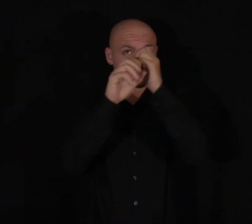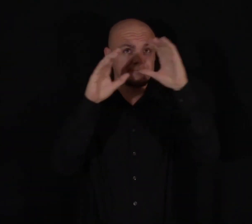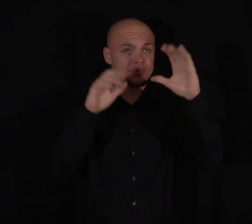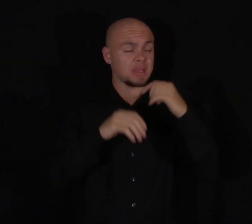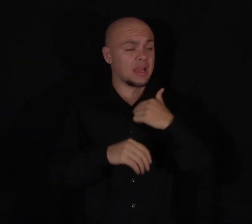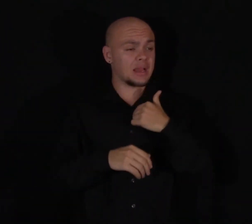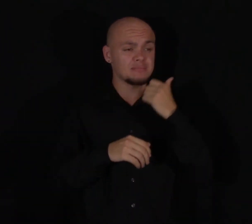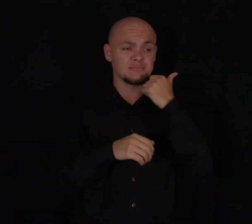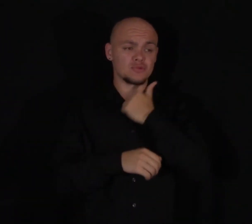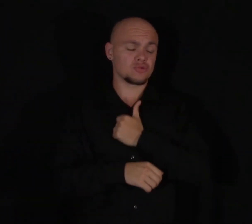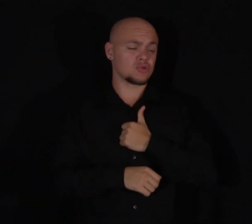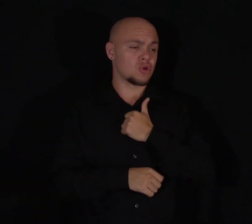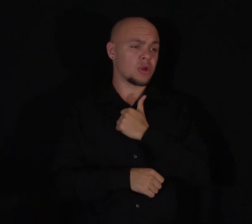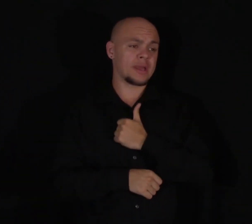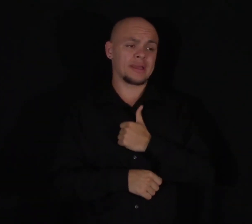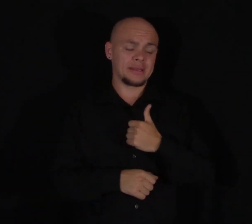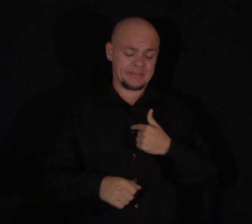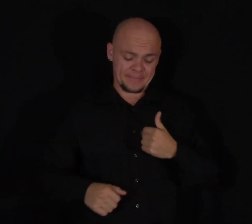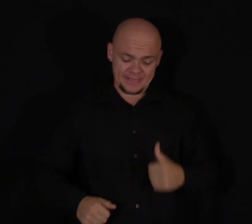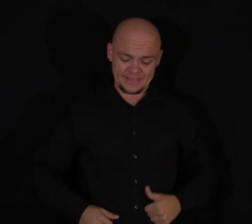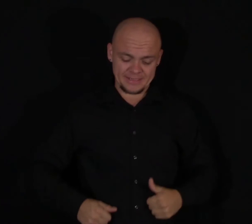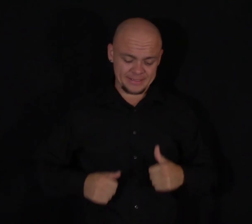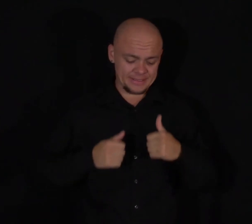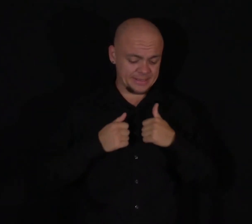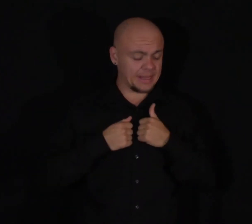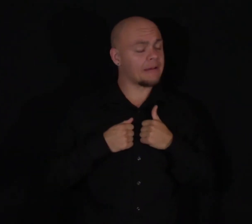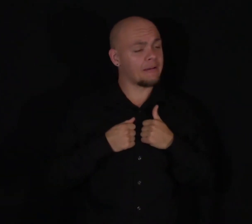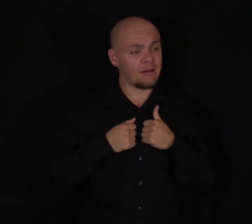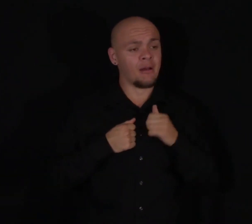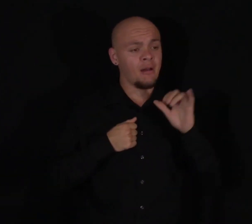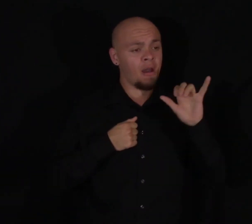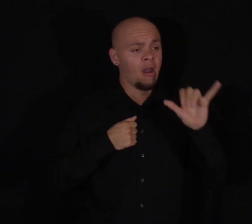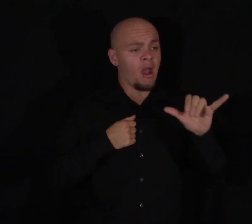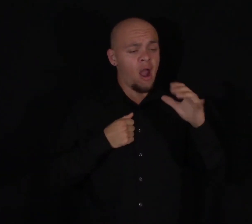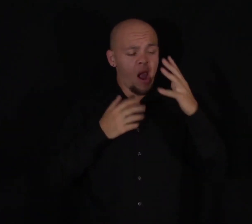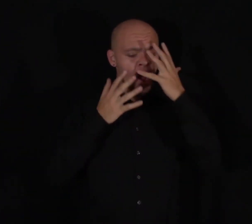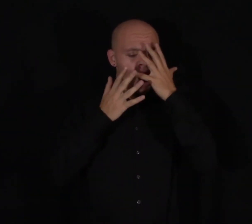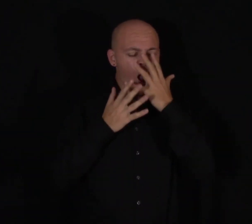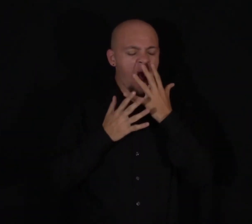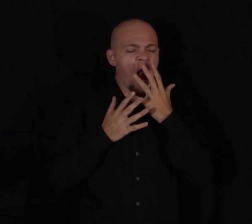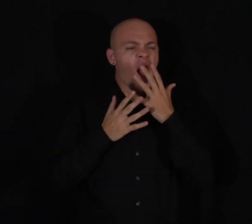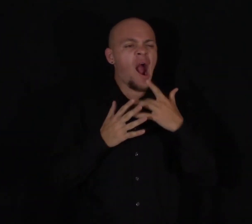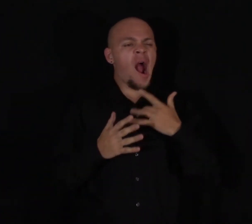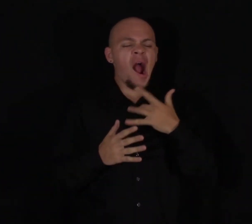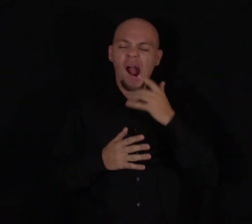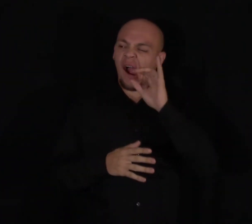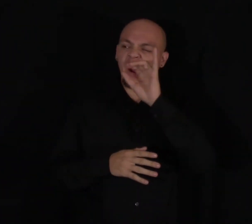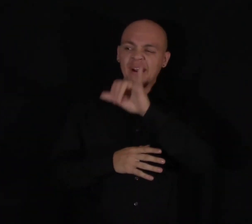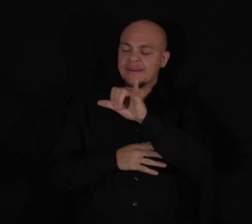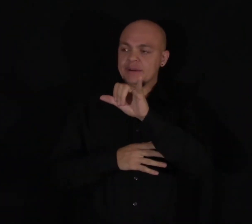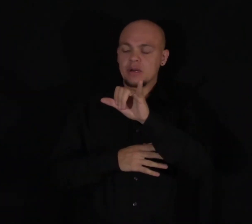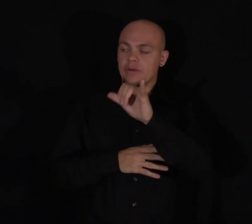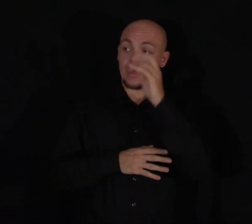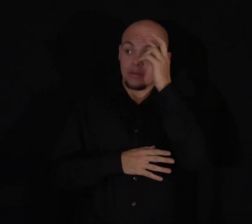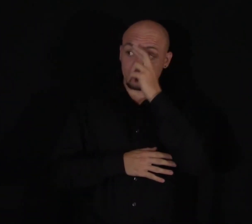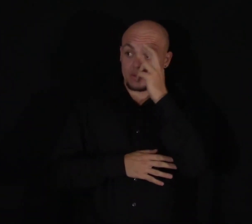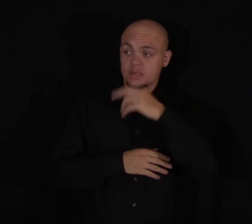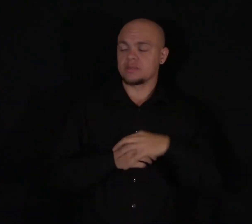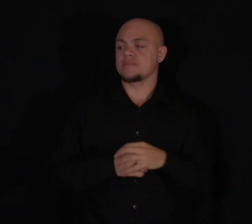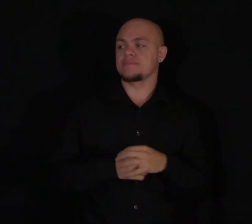sorry that I am still alive to feel this misery and horror." "For that matter," replied the old woman, "if